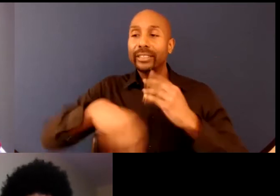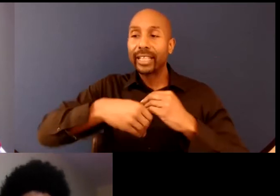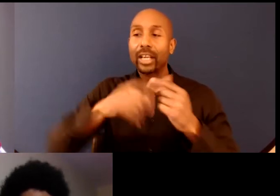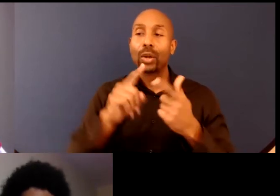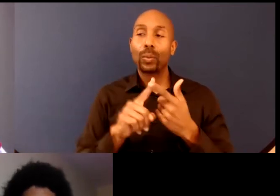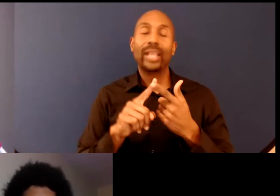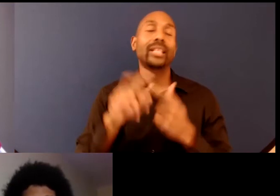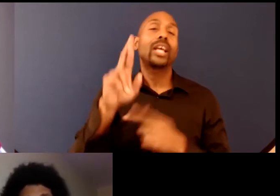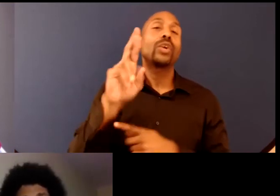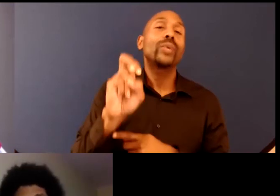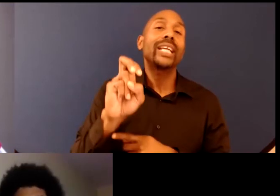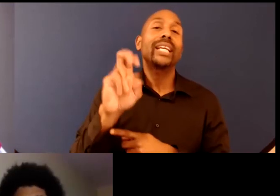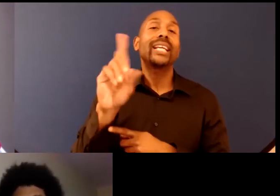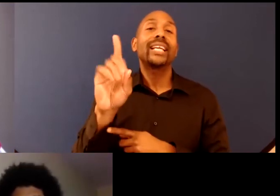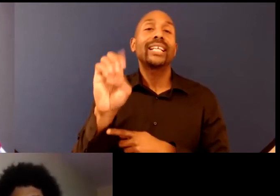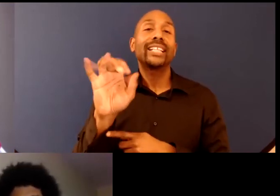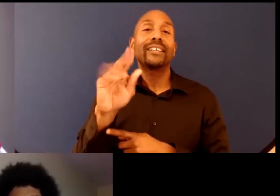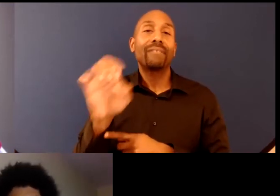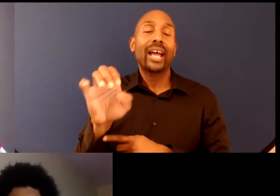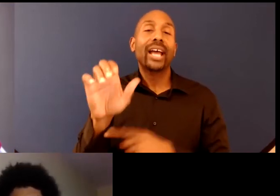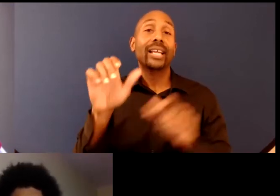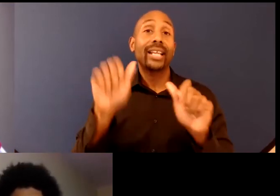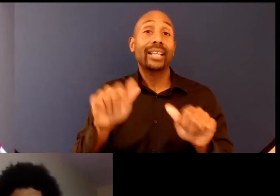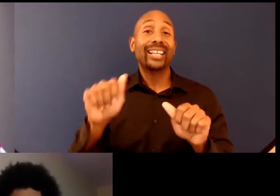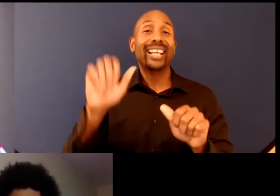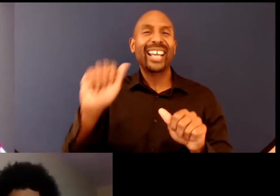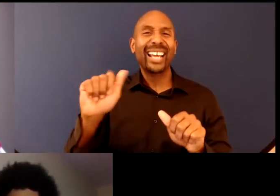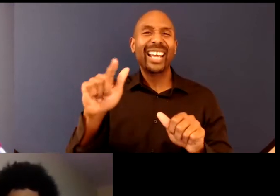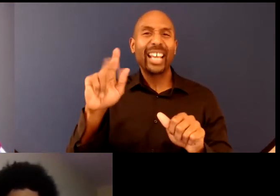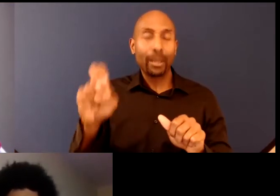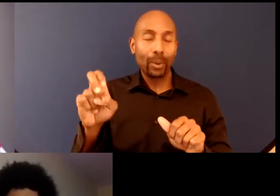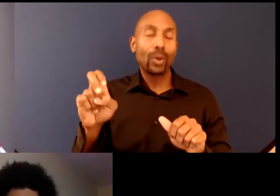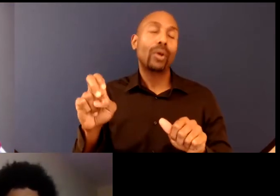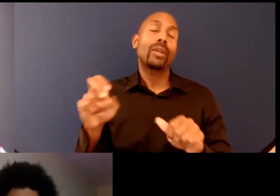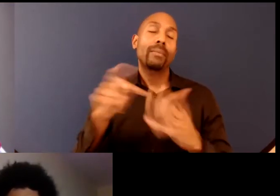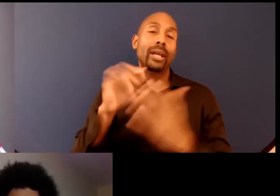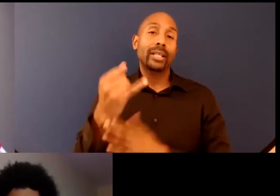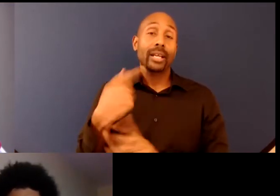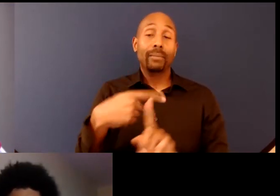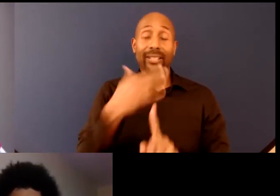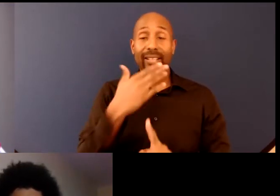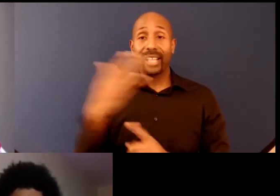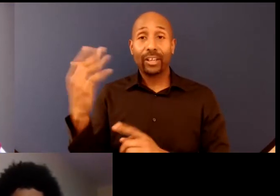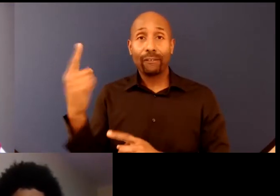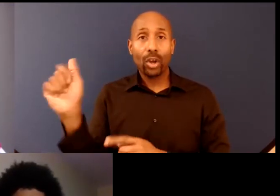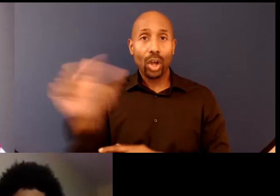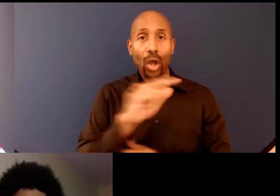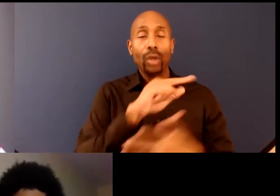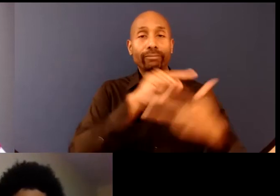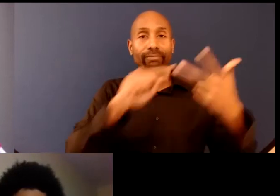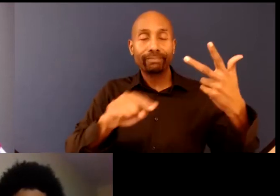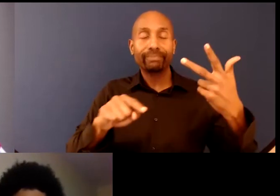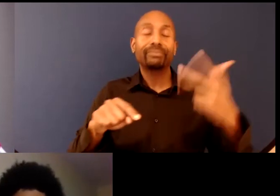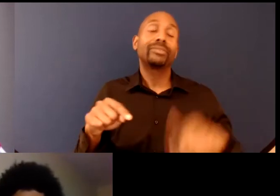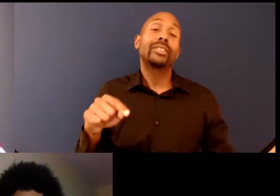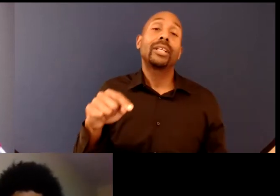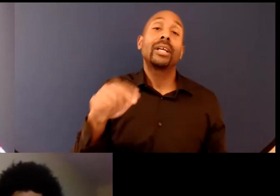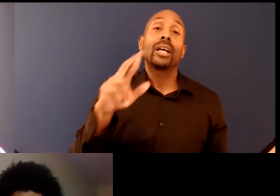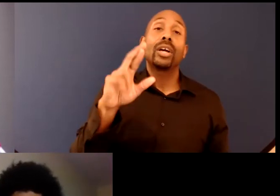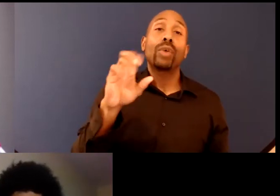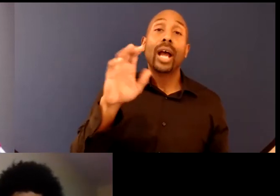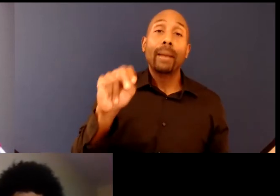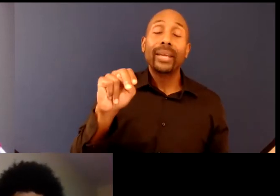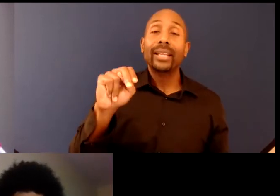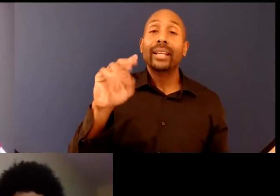Cheryl Fogle-Hatch, Molly Greenberg, Ruth Losner, and Robin Marquis, who during the 2019-2020